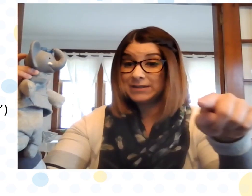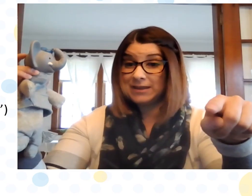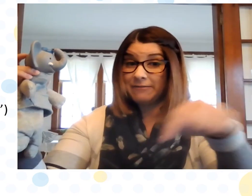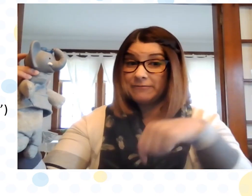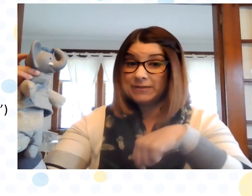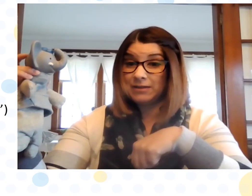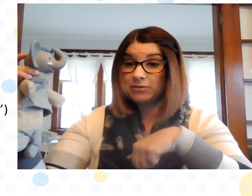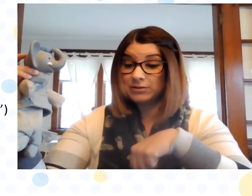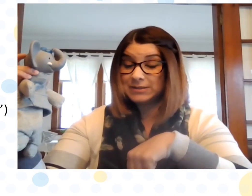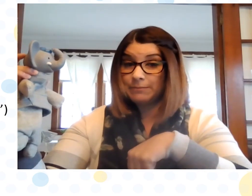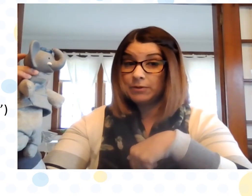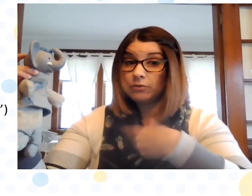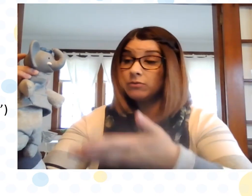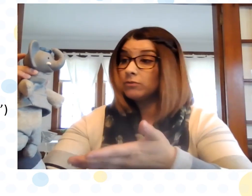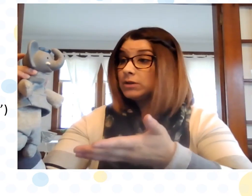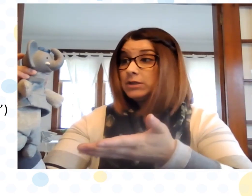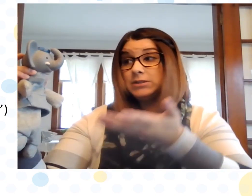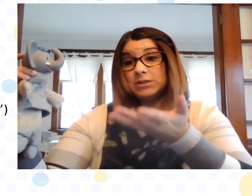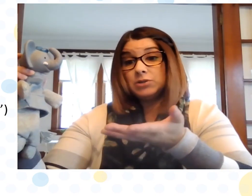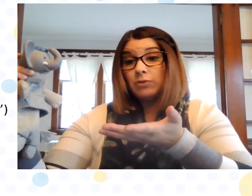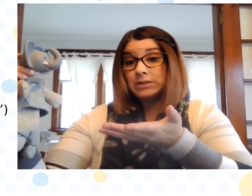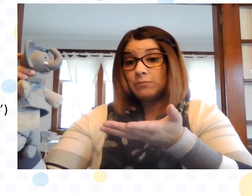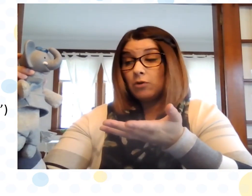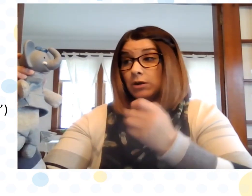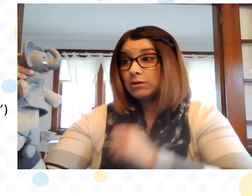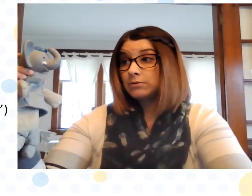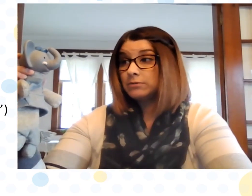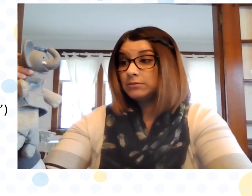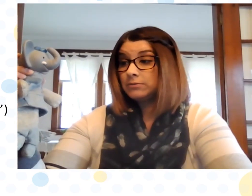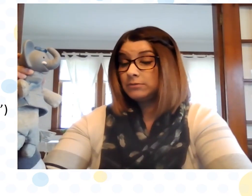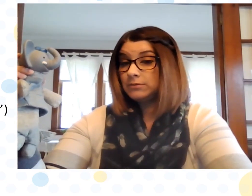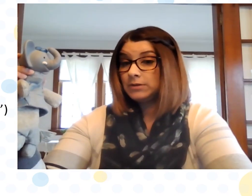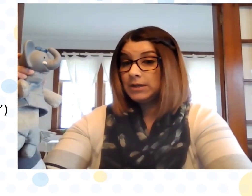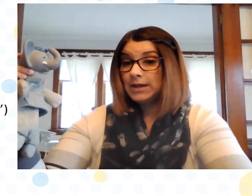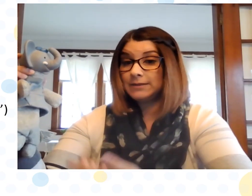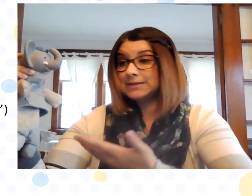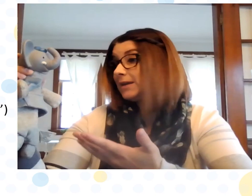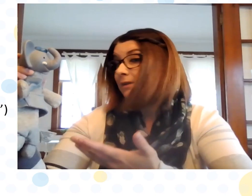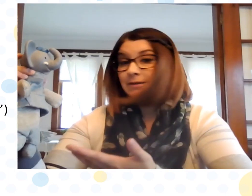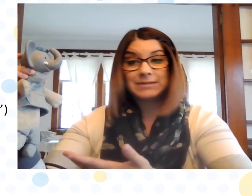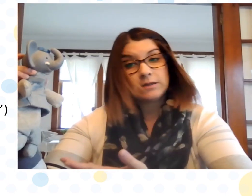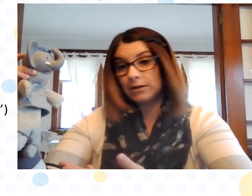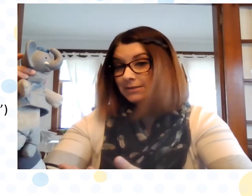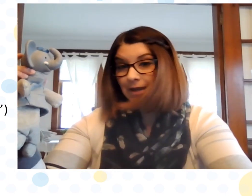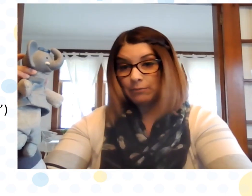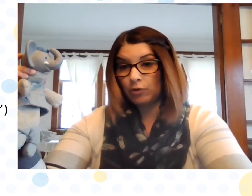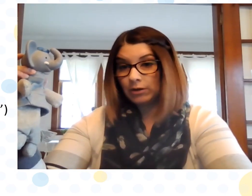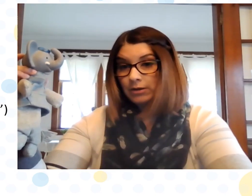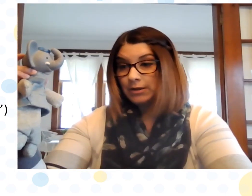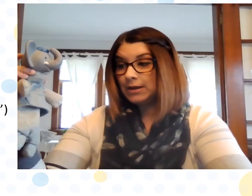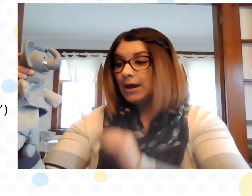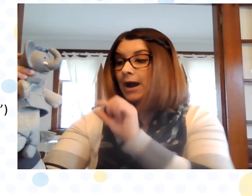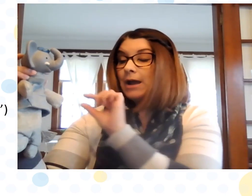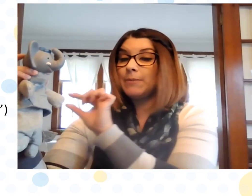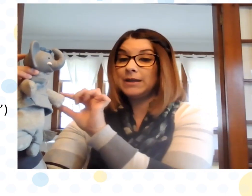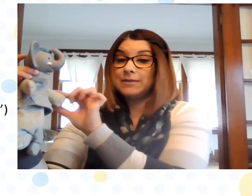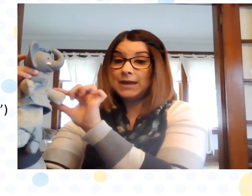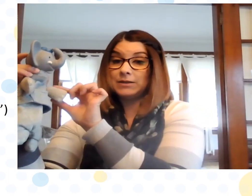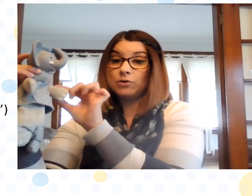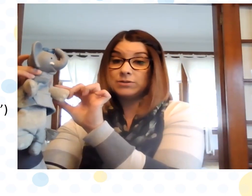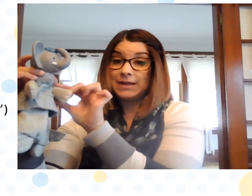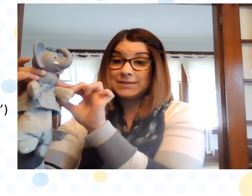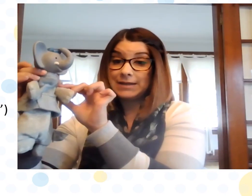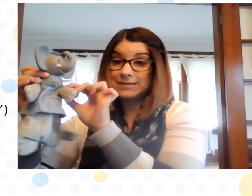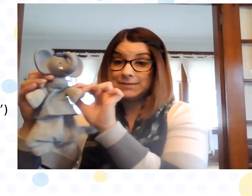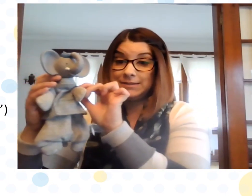So I go back to that third step. Oh, did you want more? And let's say they still aren't saying more. I